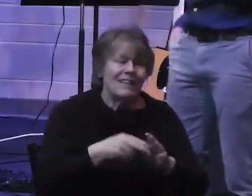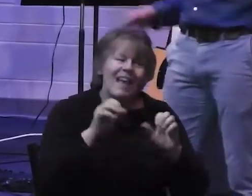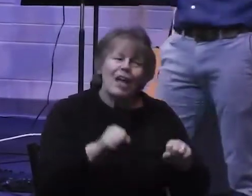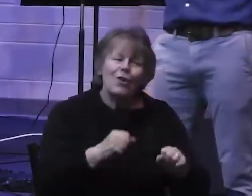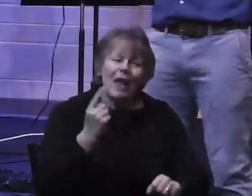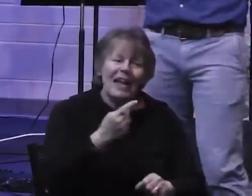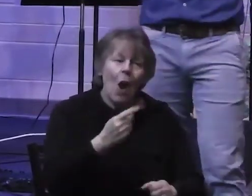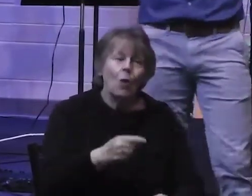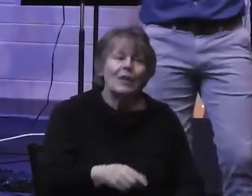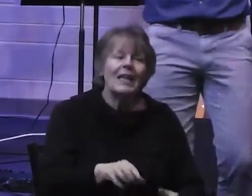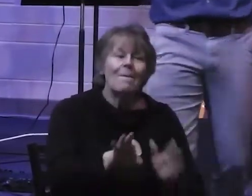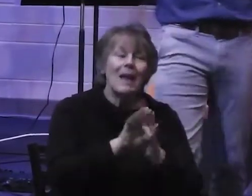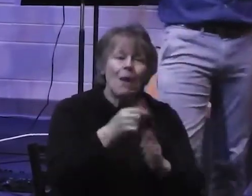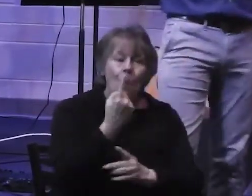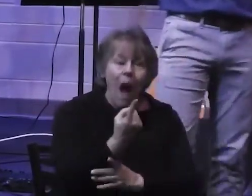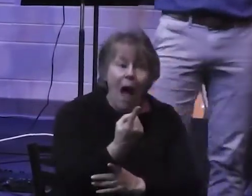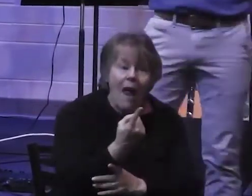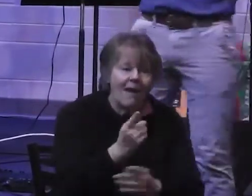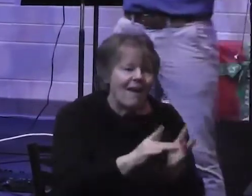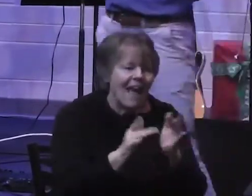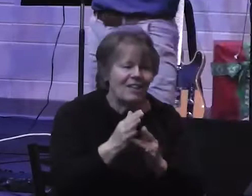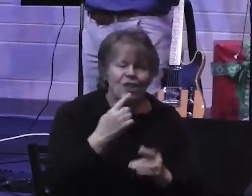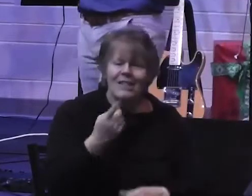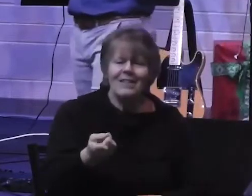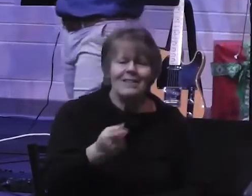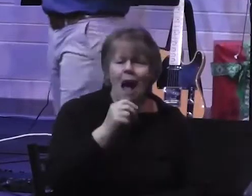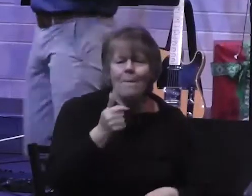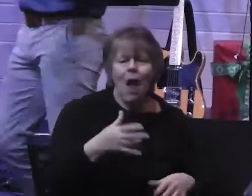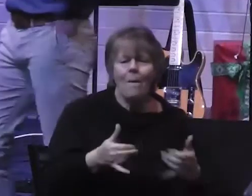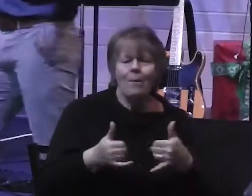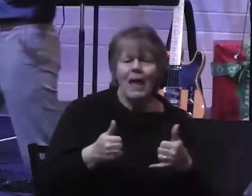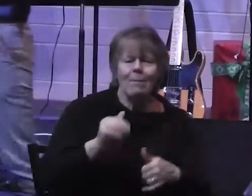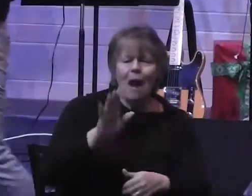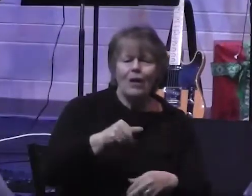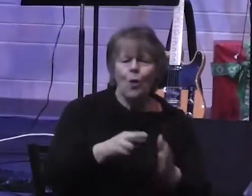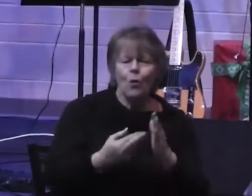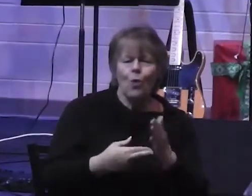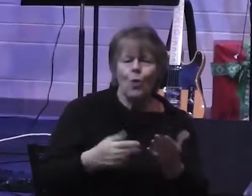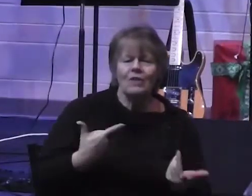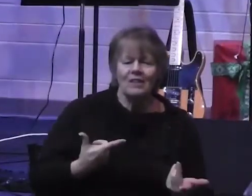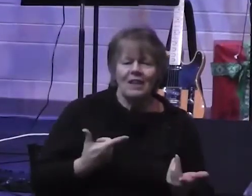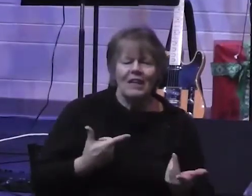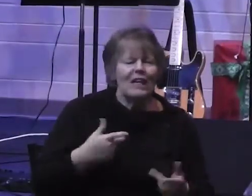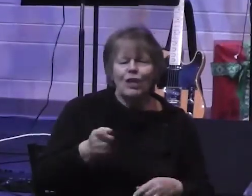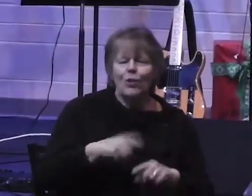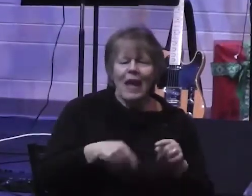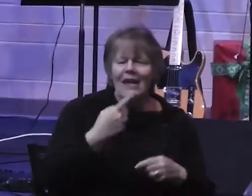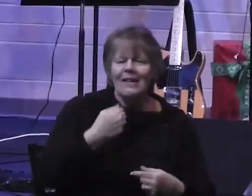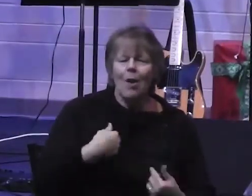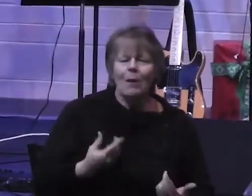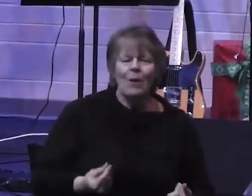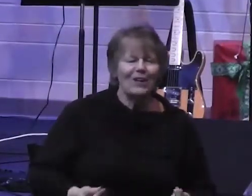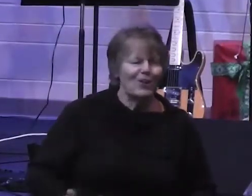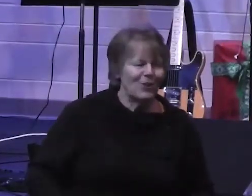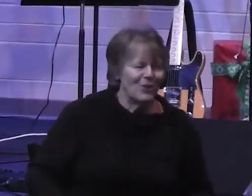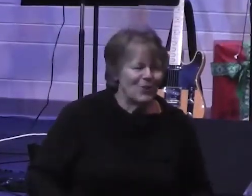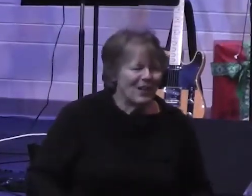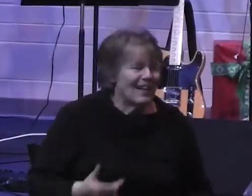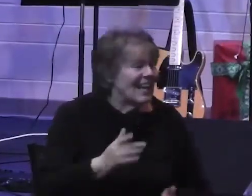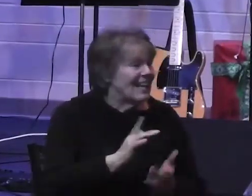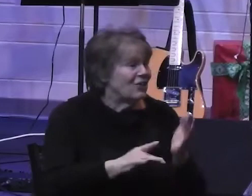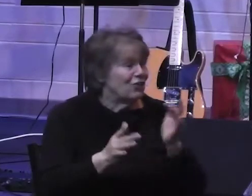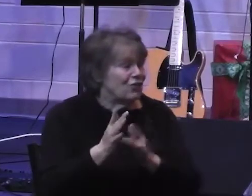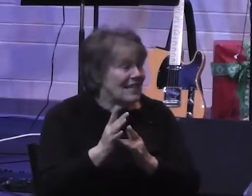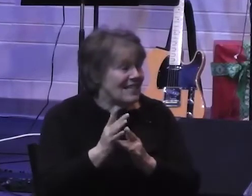one, Jesus. And Jesus is like, I don't play by your rules. You can't tell me what to do. What Jesus is doing here is something that nobody really did.